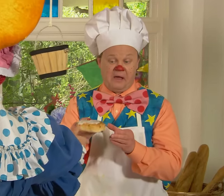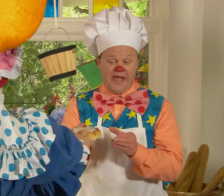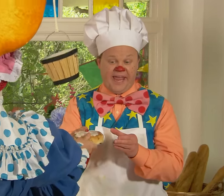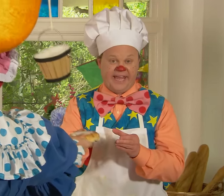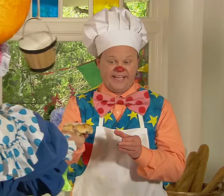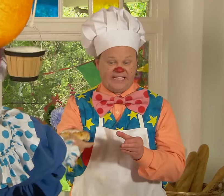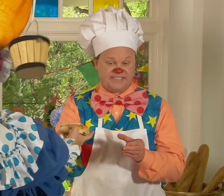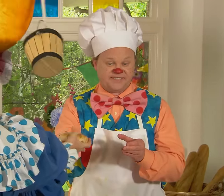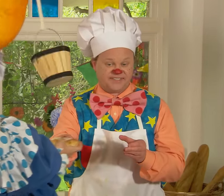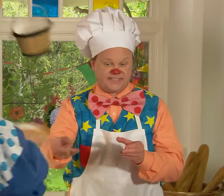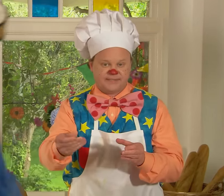away.